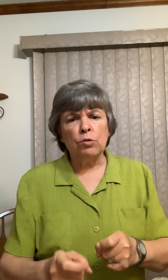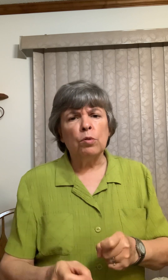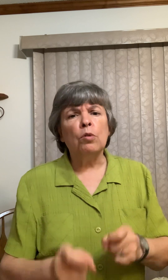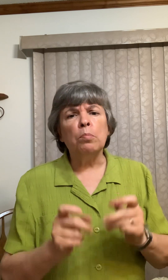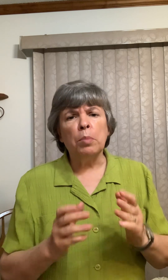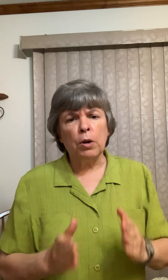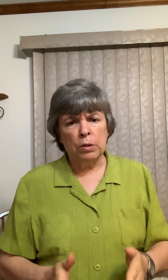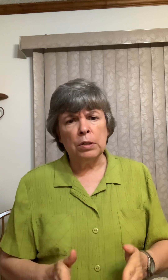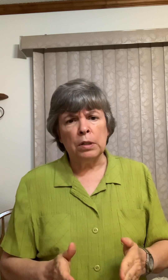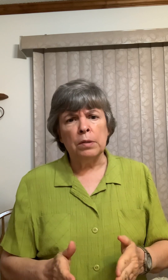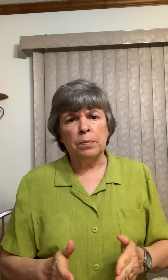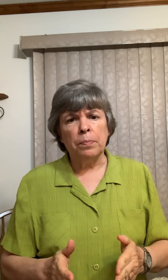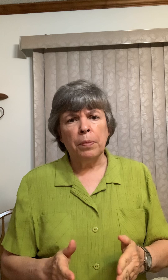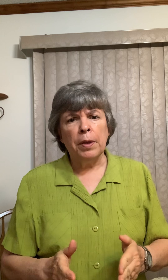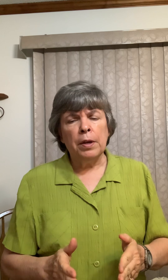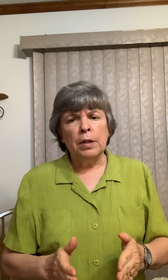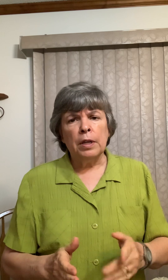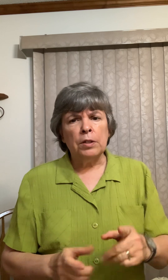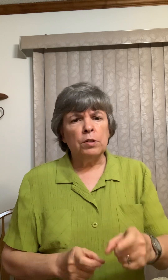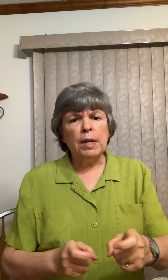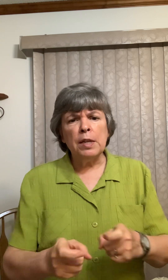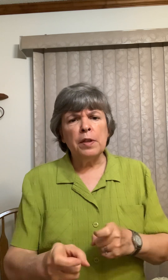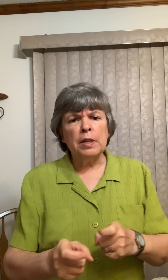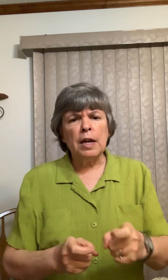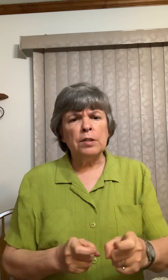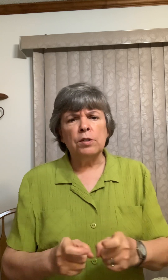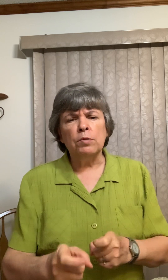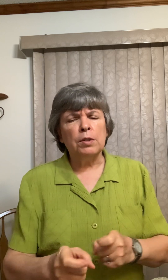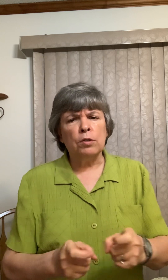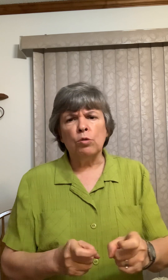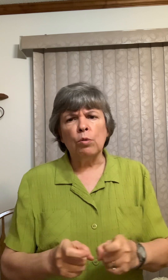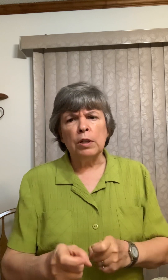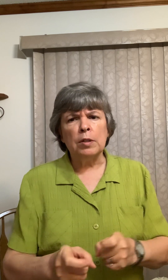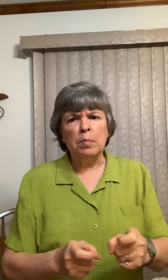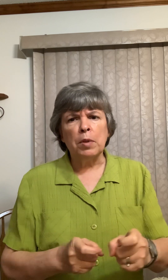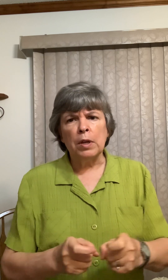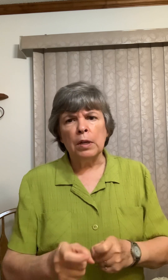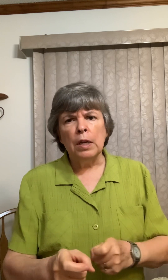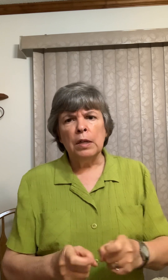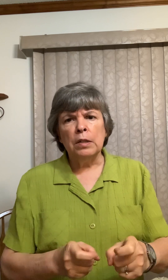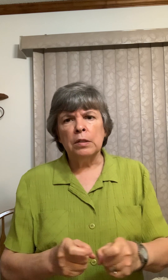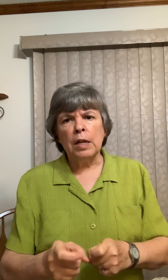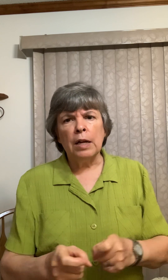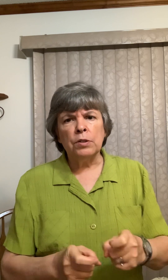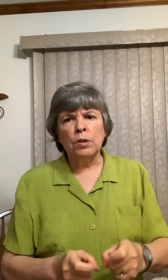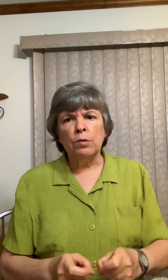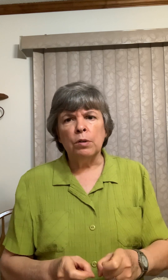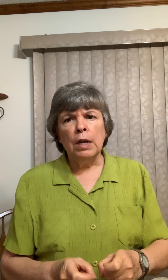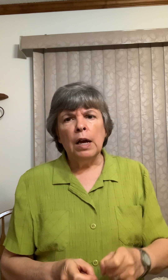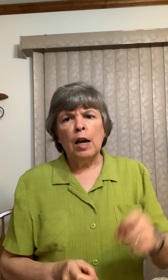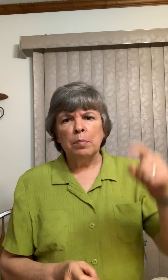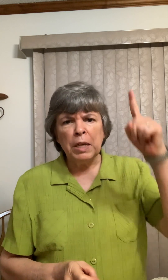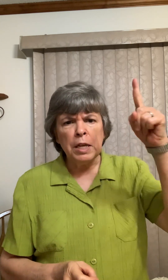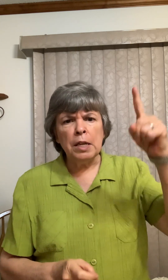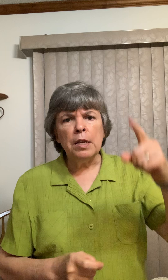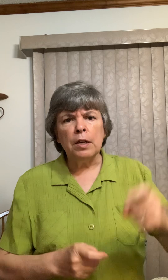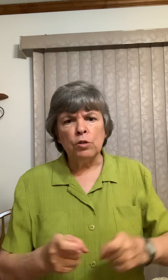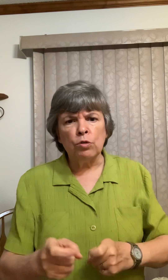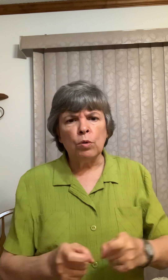control person. Okay, so anything that has to do with controlling something is that. So he